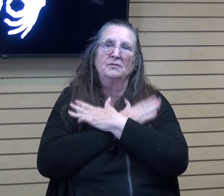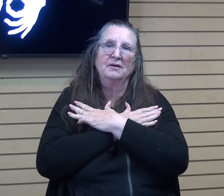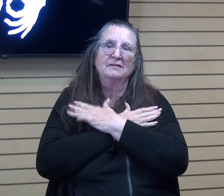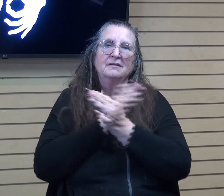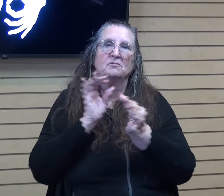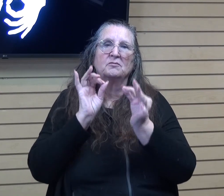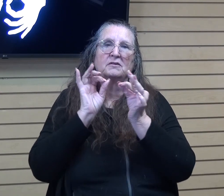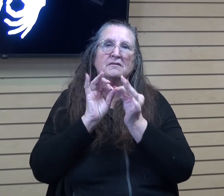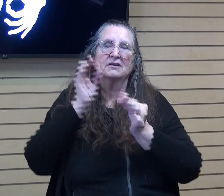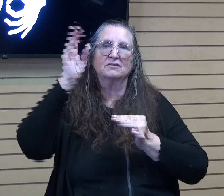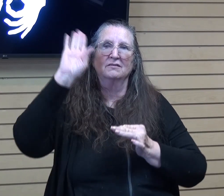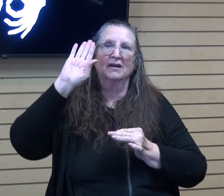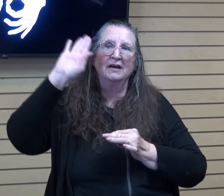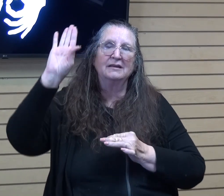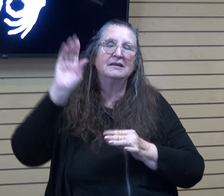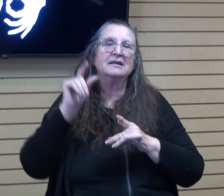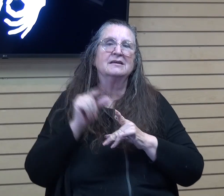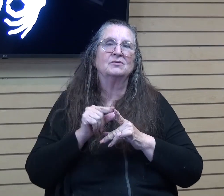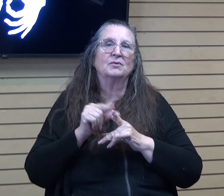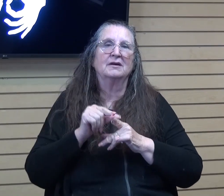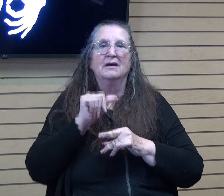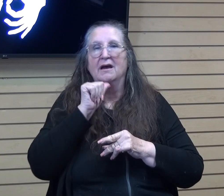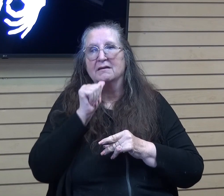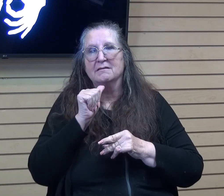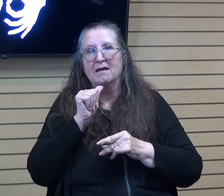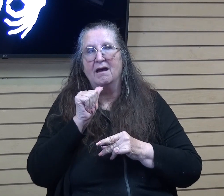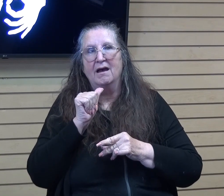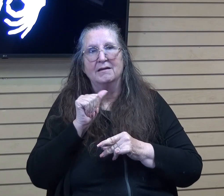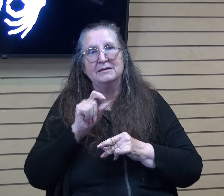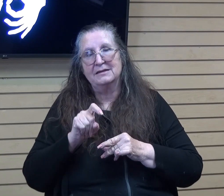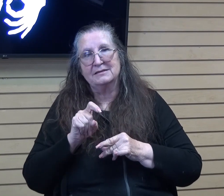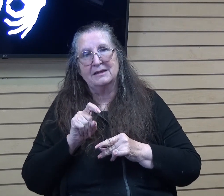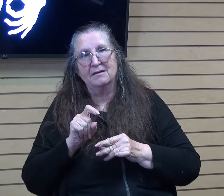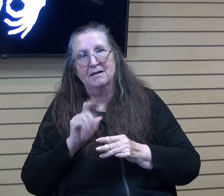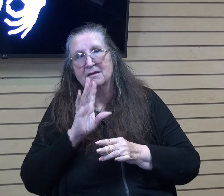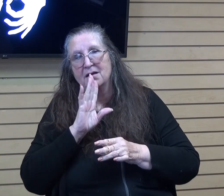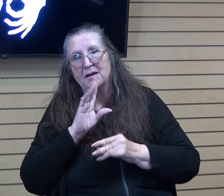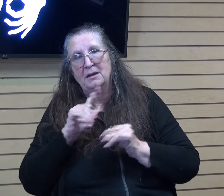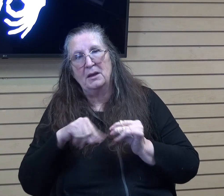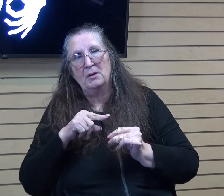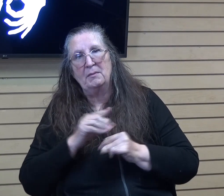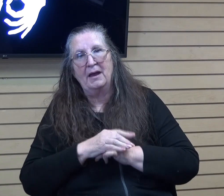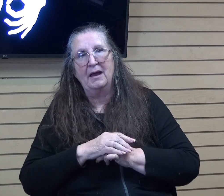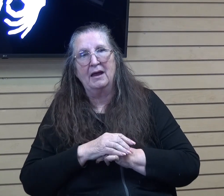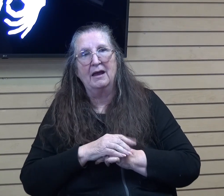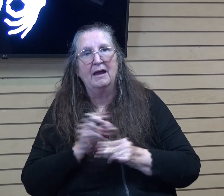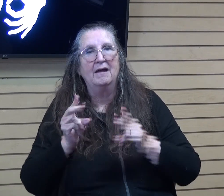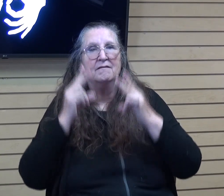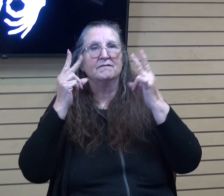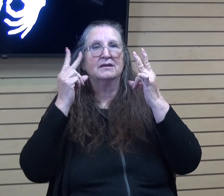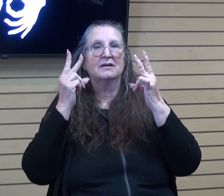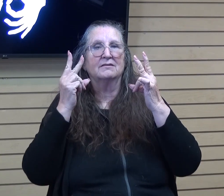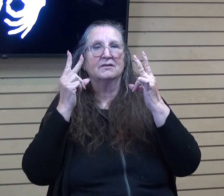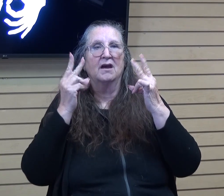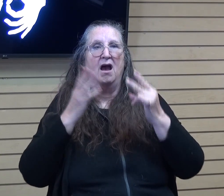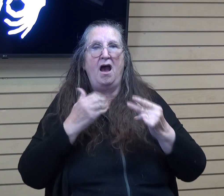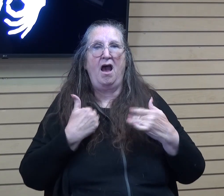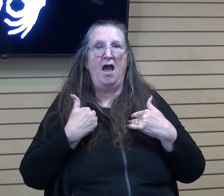God and his word. It's not, you know, necessarily talking about victory over, you know, I have the victory,